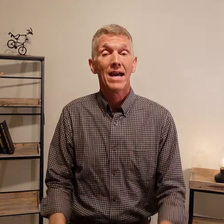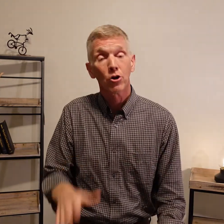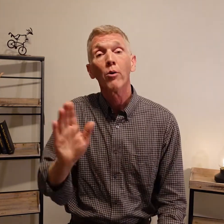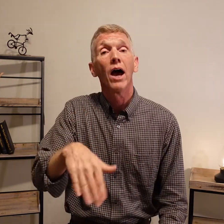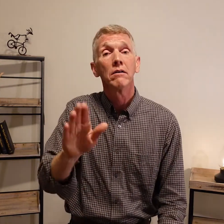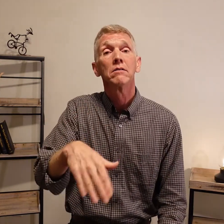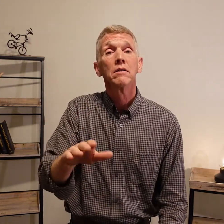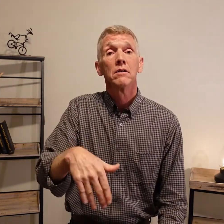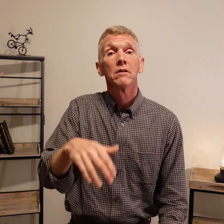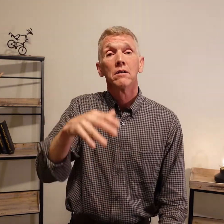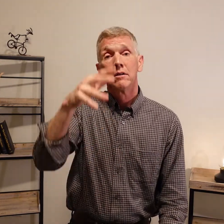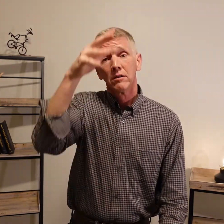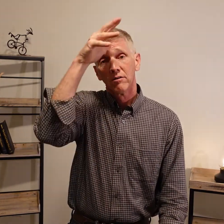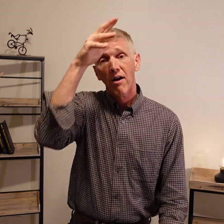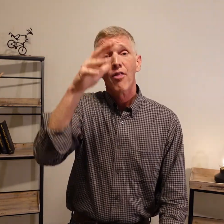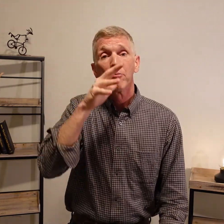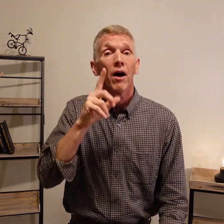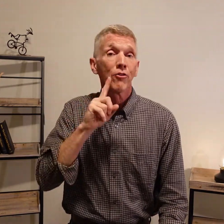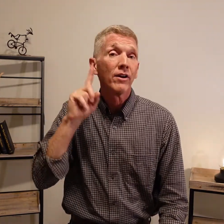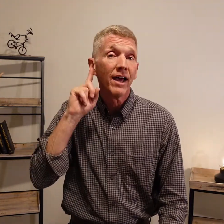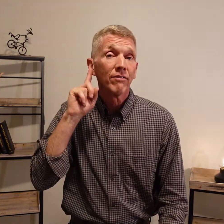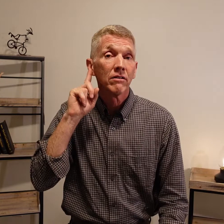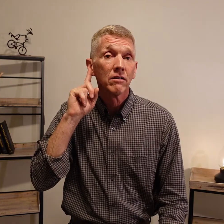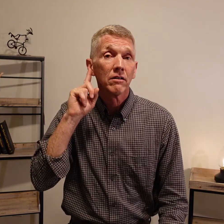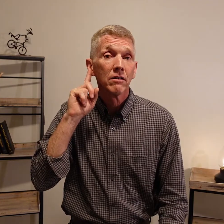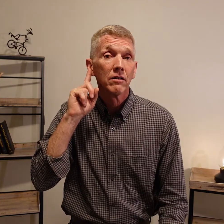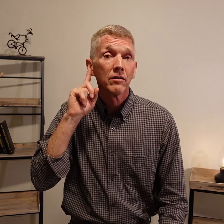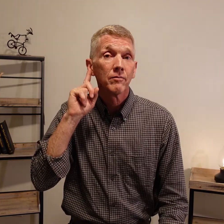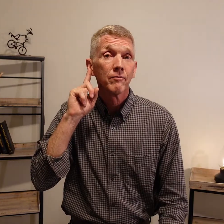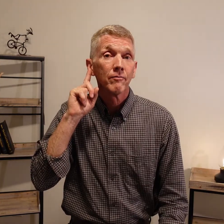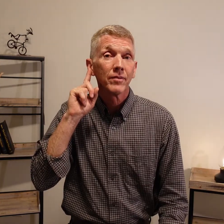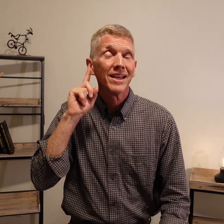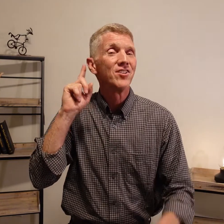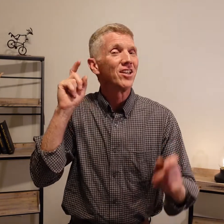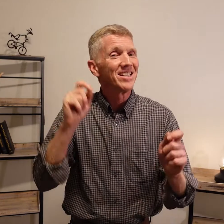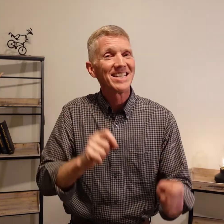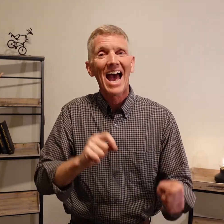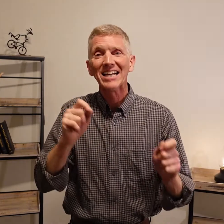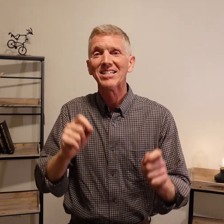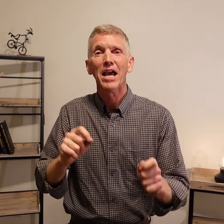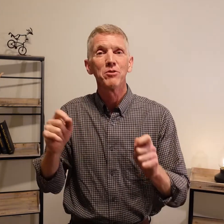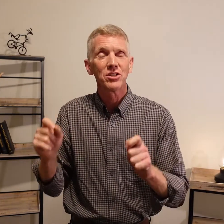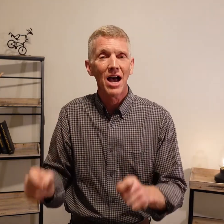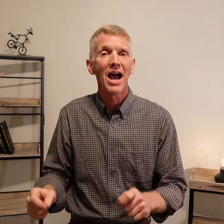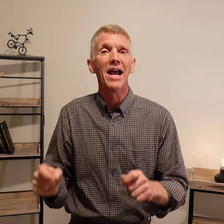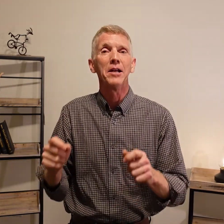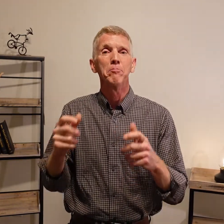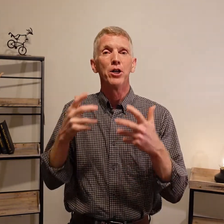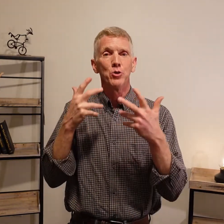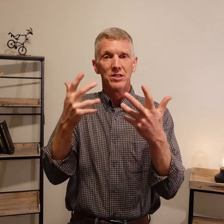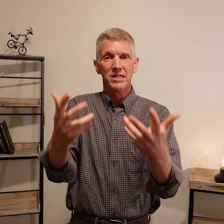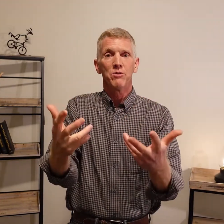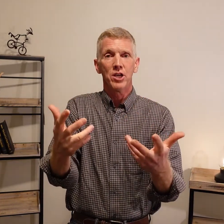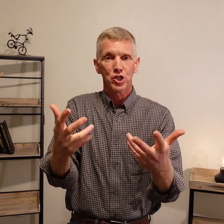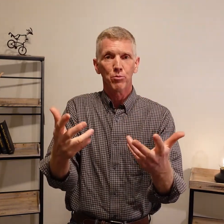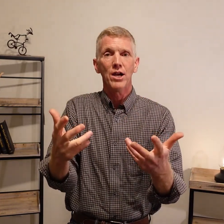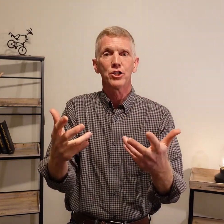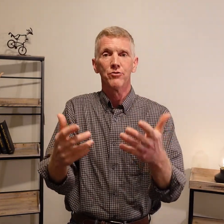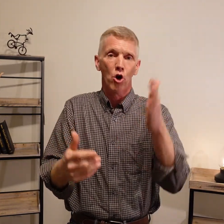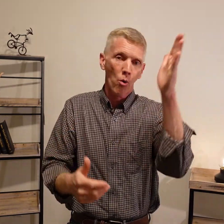oh yeah, father and mother are deaf. It's the exact same sign, but you can see with the expression, the